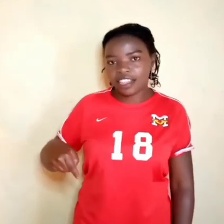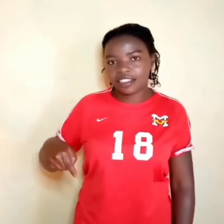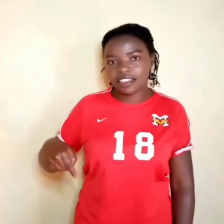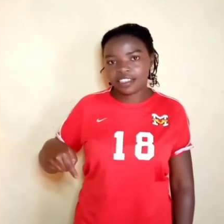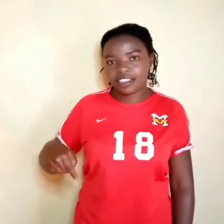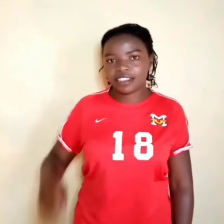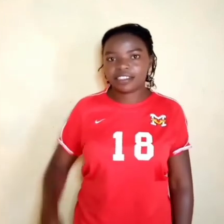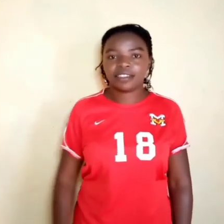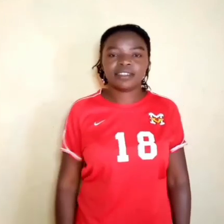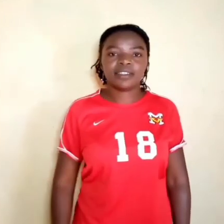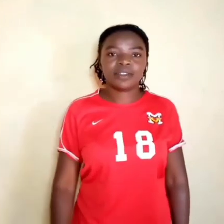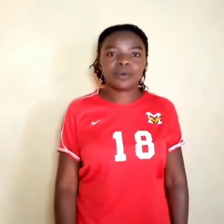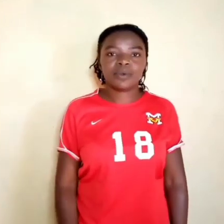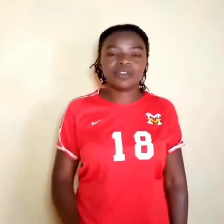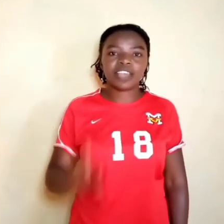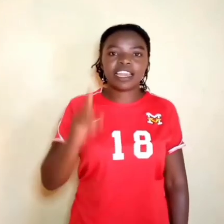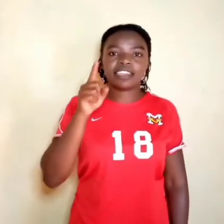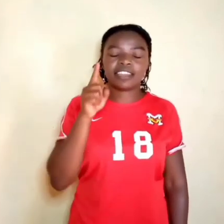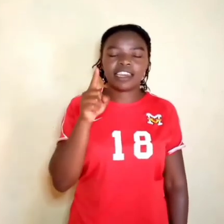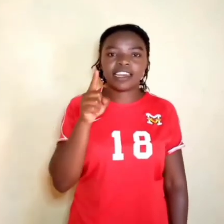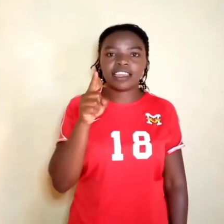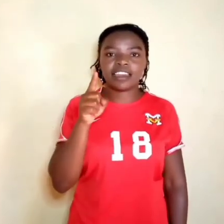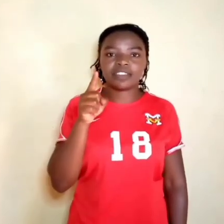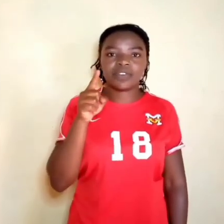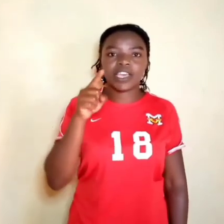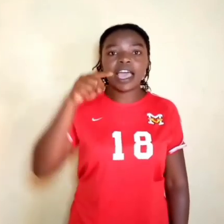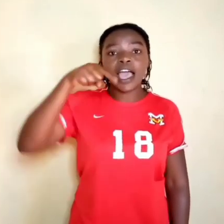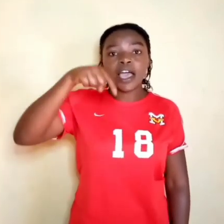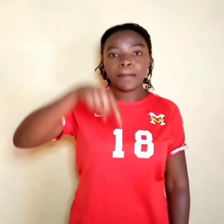Us. We use an extended